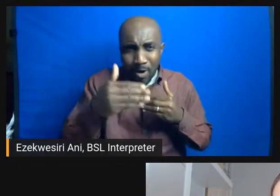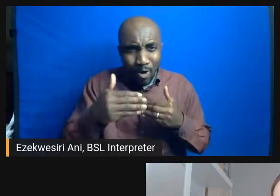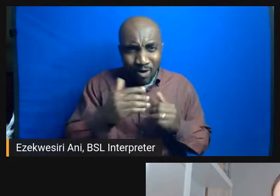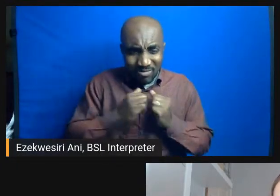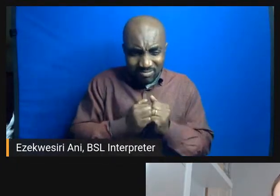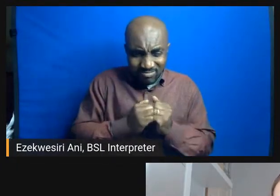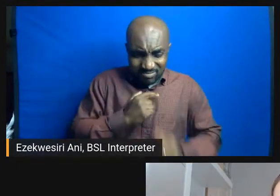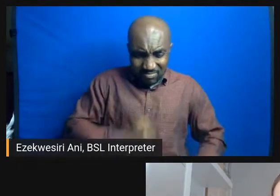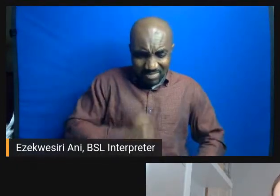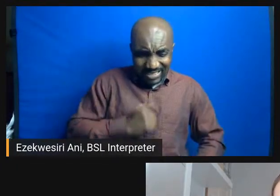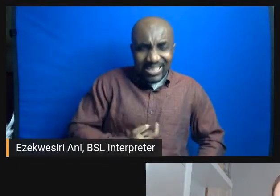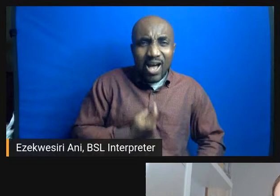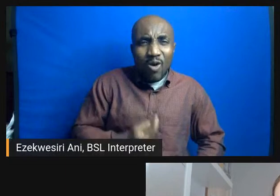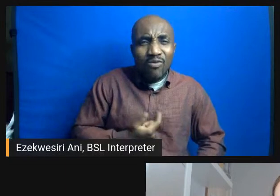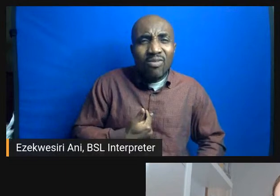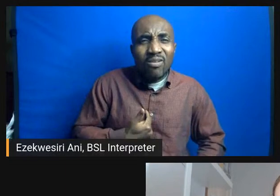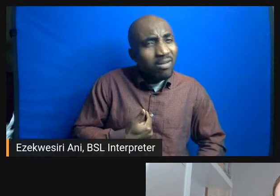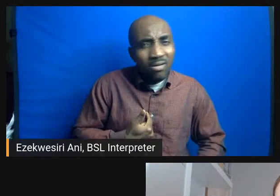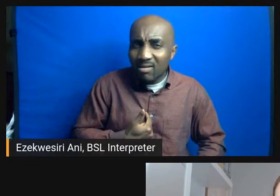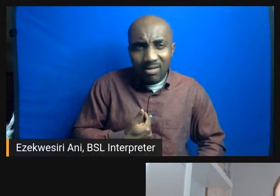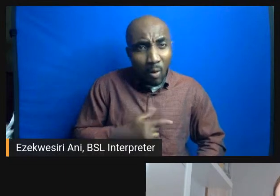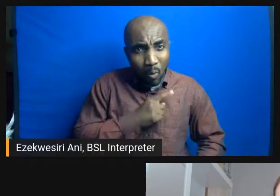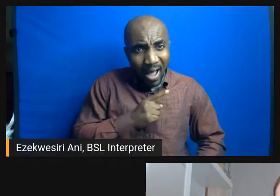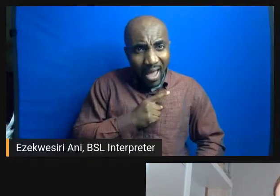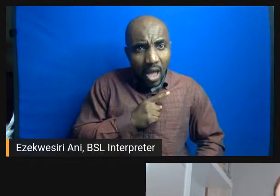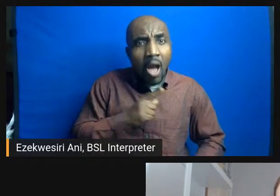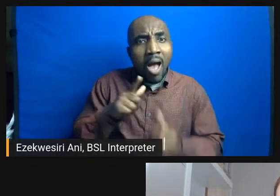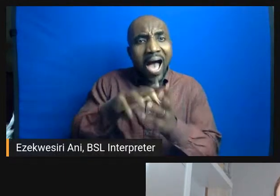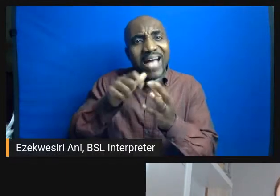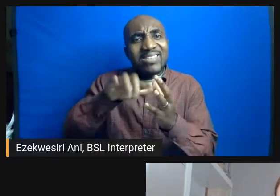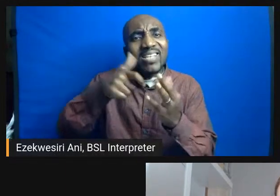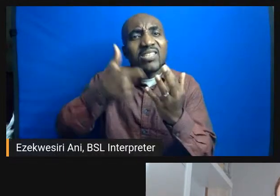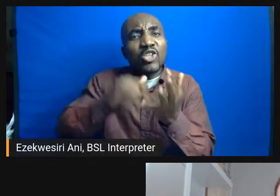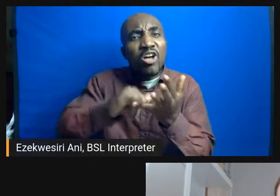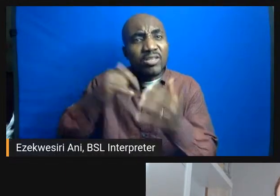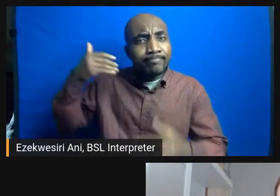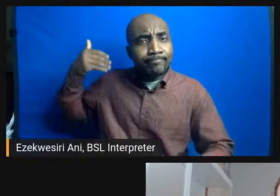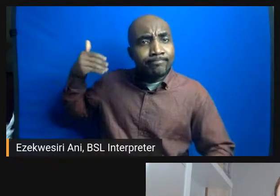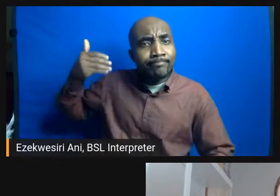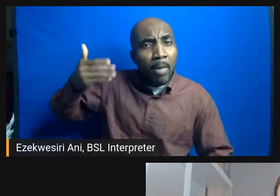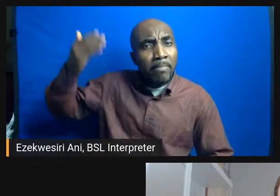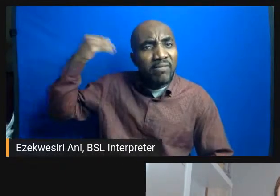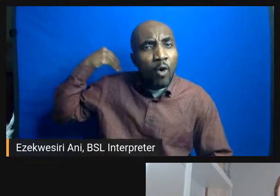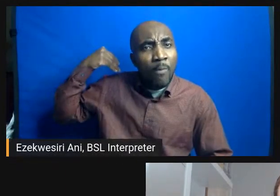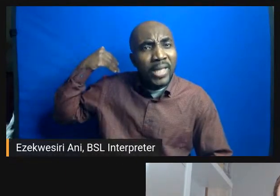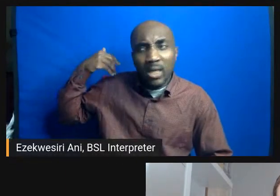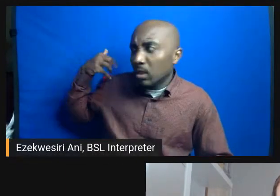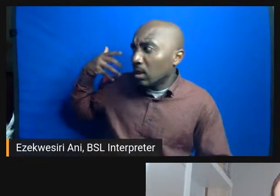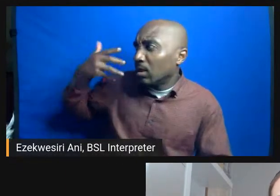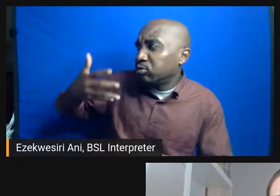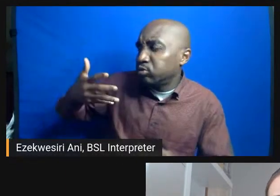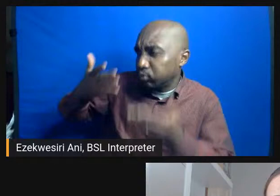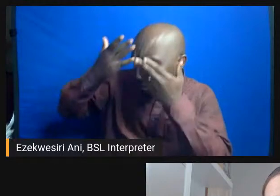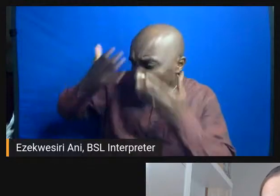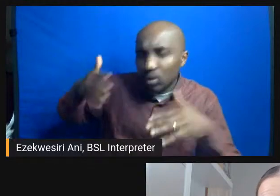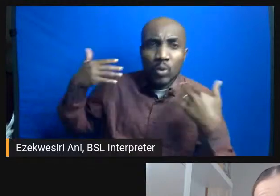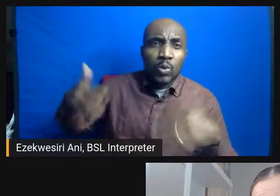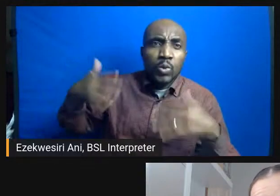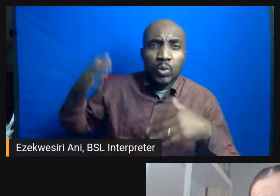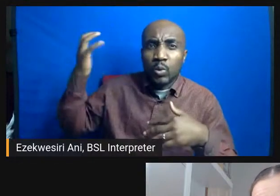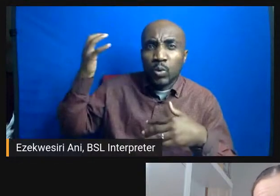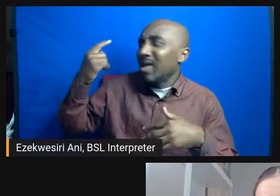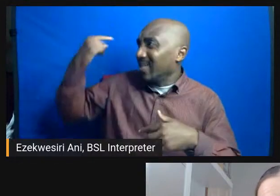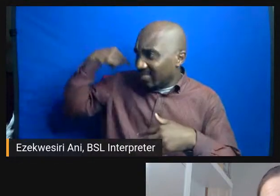from the knowledge of not just who my ancestors were, but the fact that they were considered people. They had